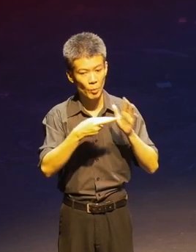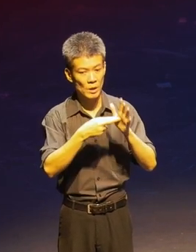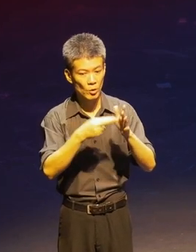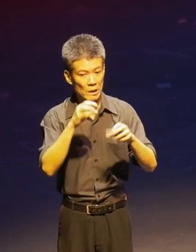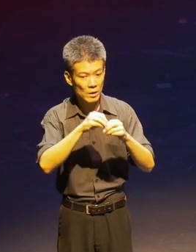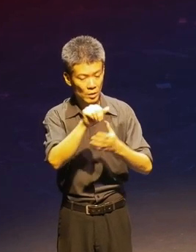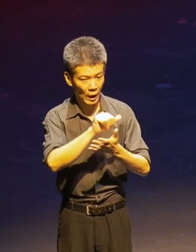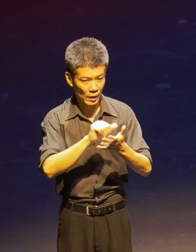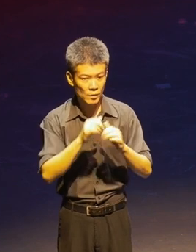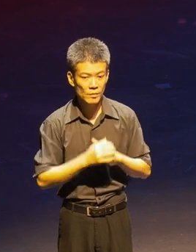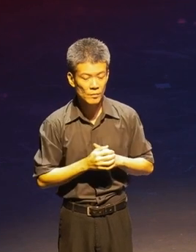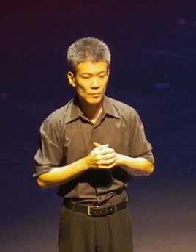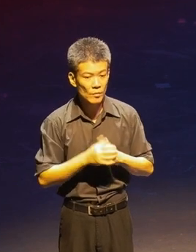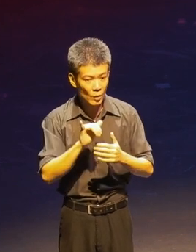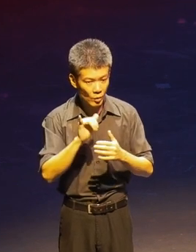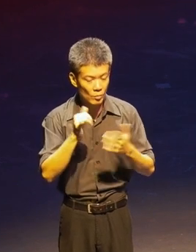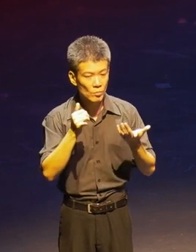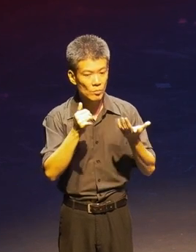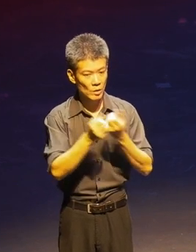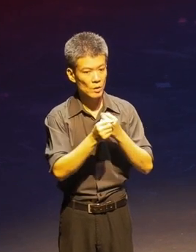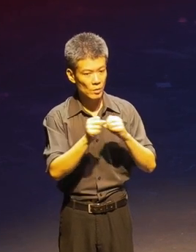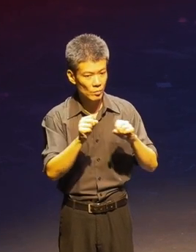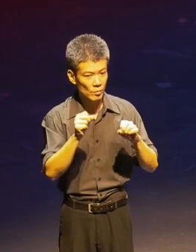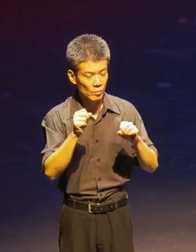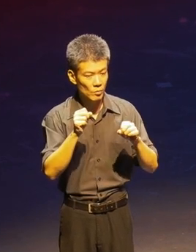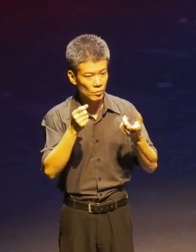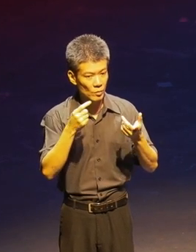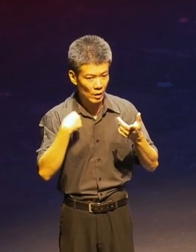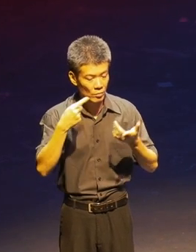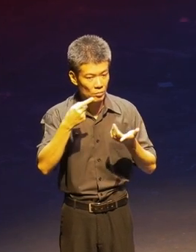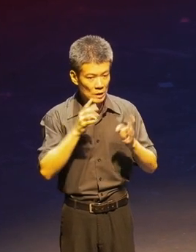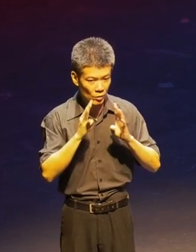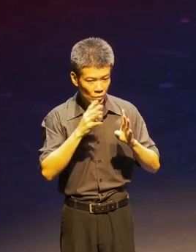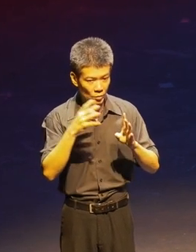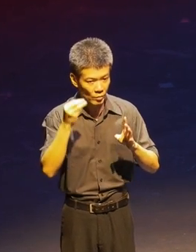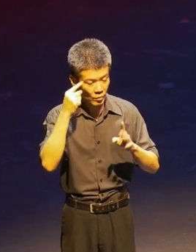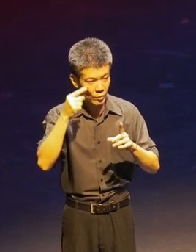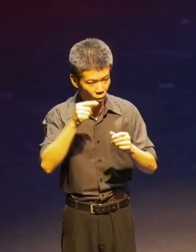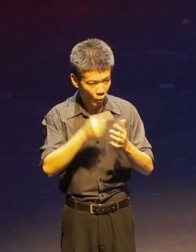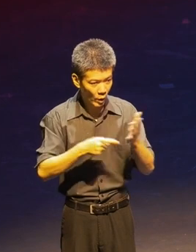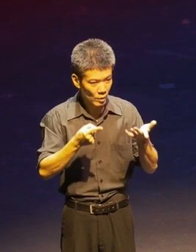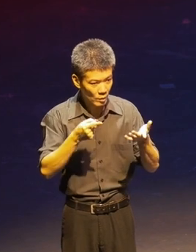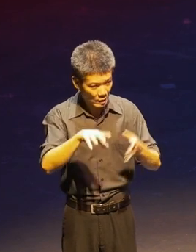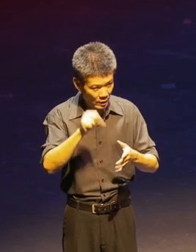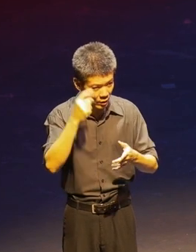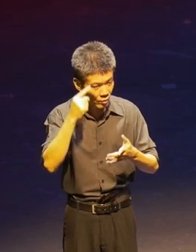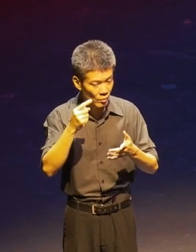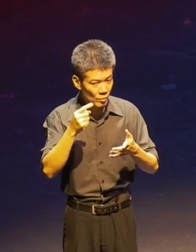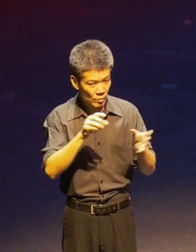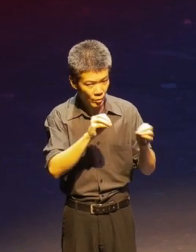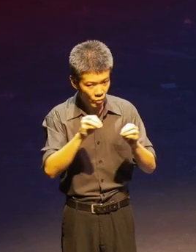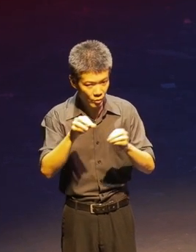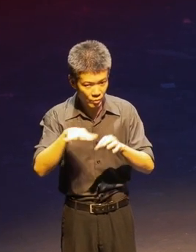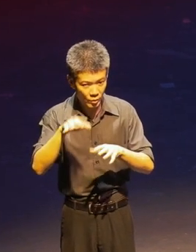representation in the arts. It is also a space to deepen conversations and the capacity building of what it takes to grow space